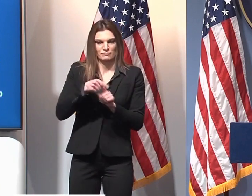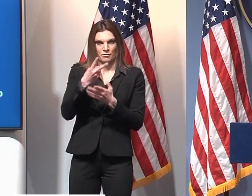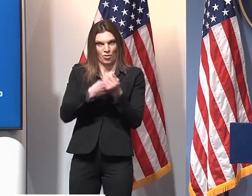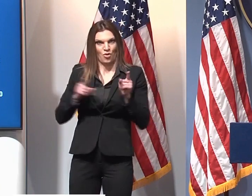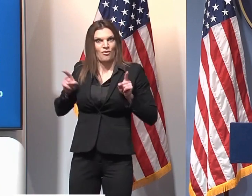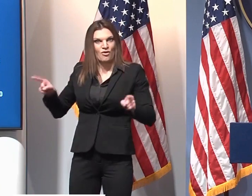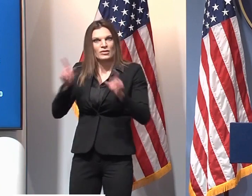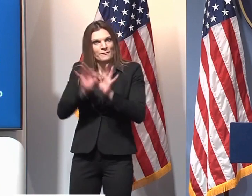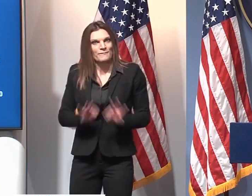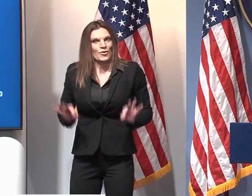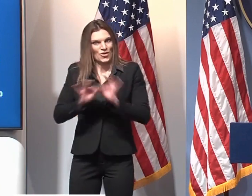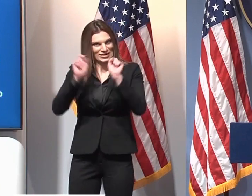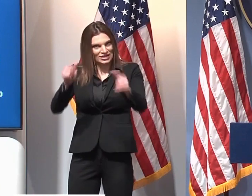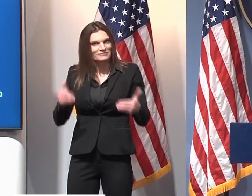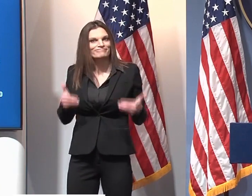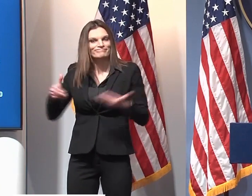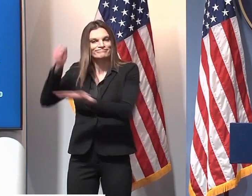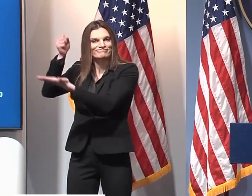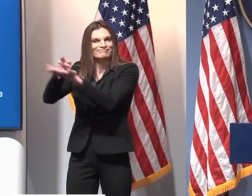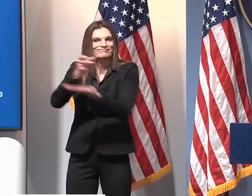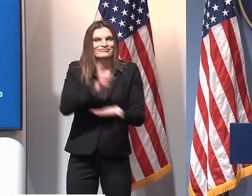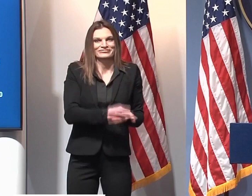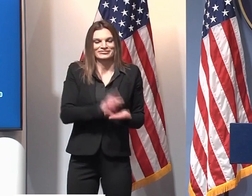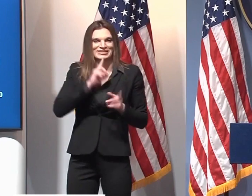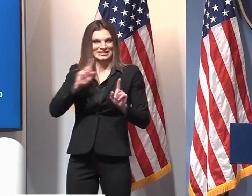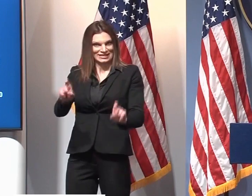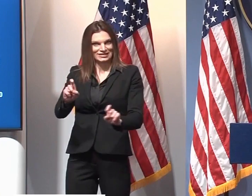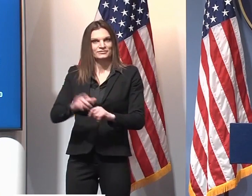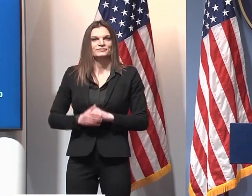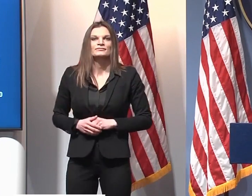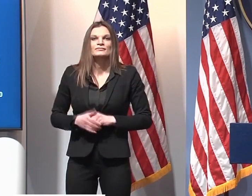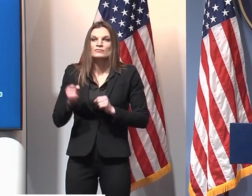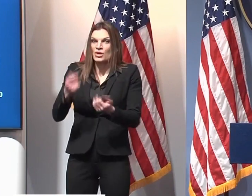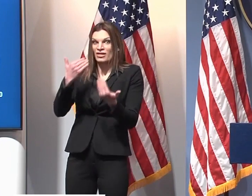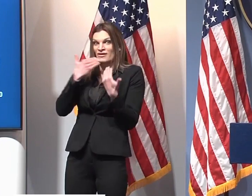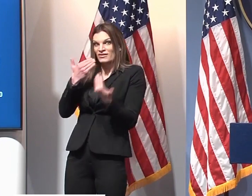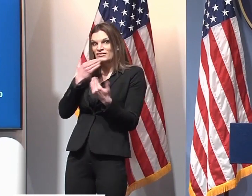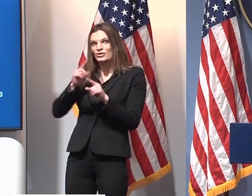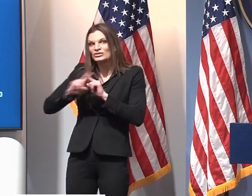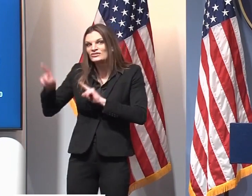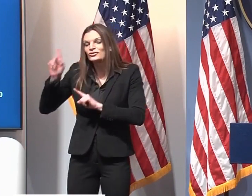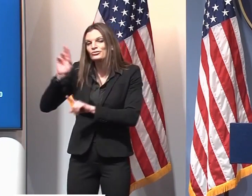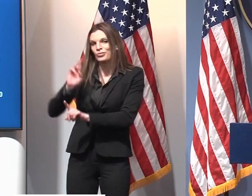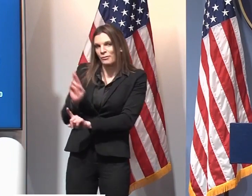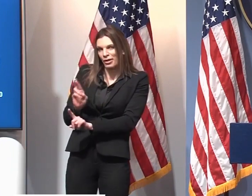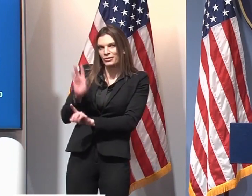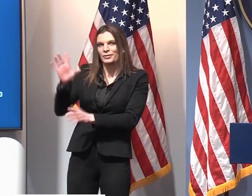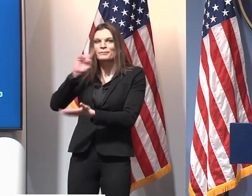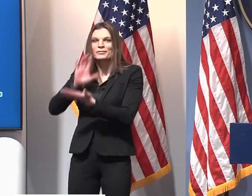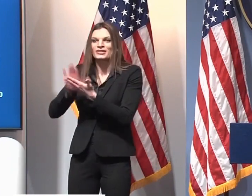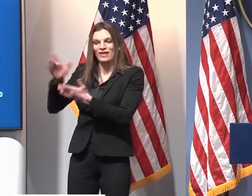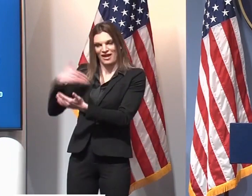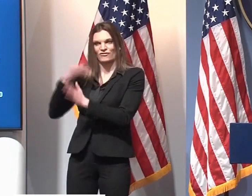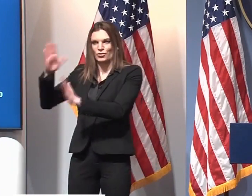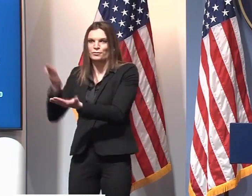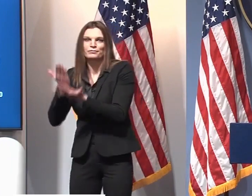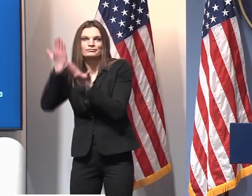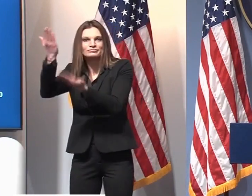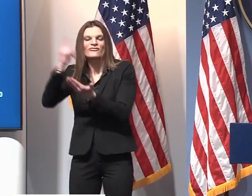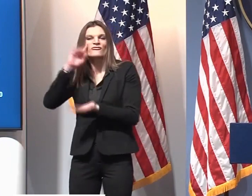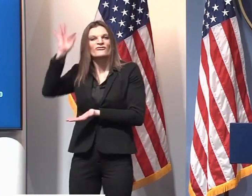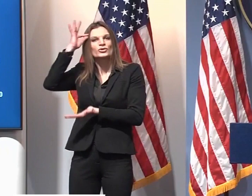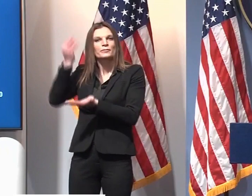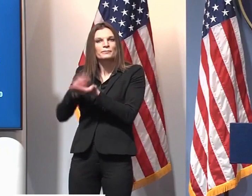done. Now, I am grateful that the House and Senate Republicans have put out their two proposals for spending some of the federal